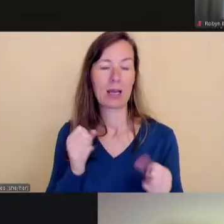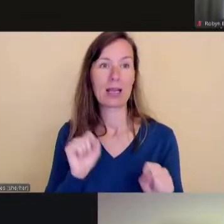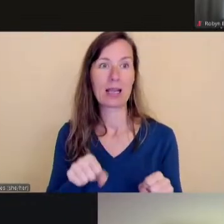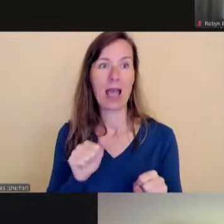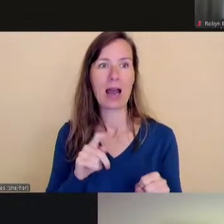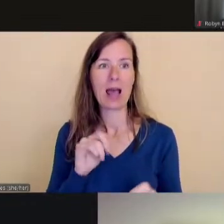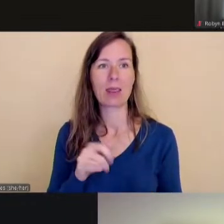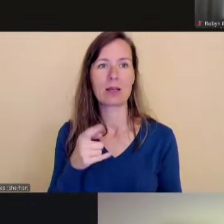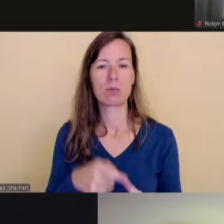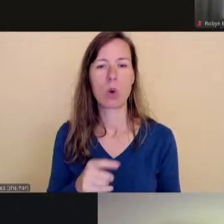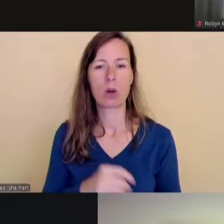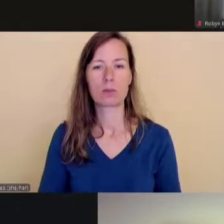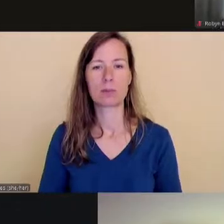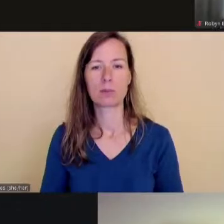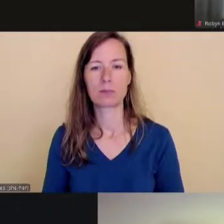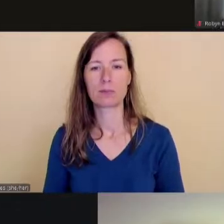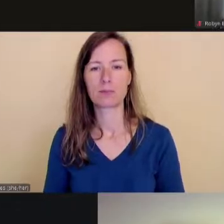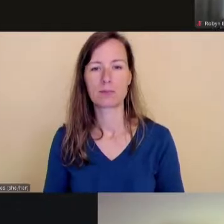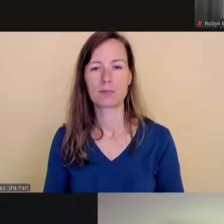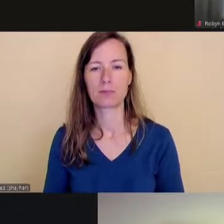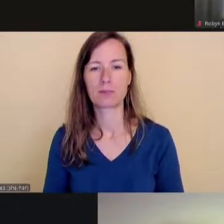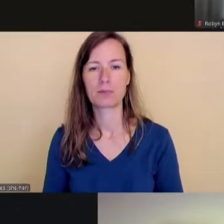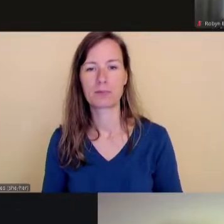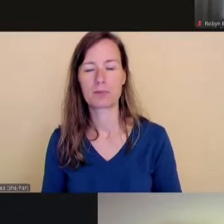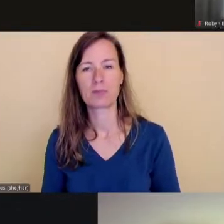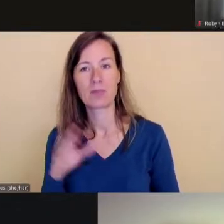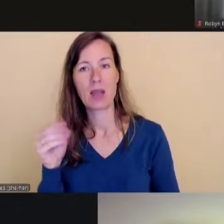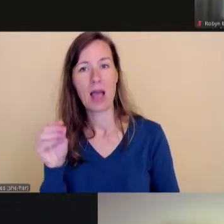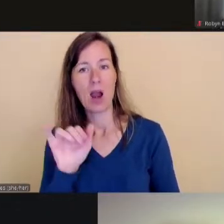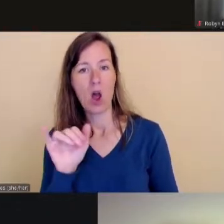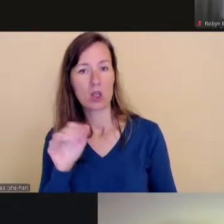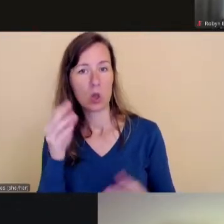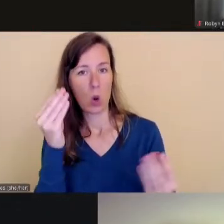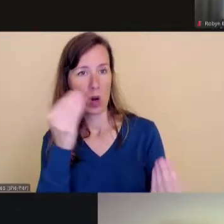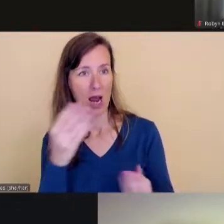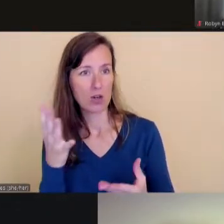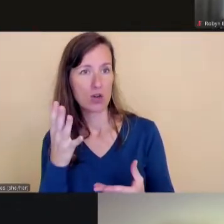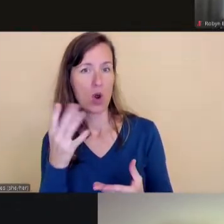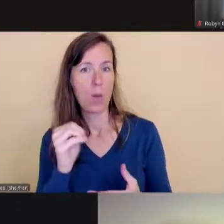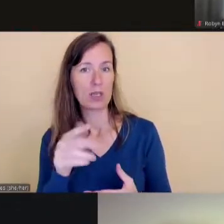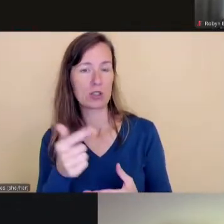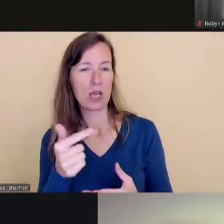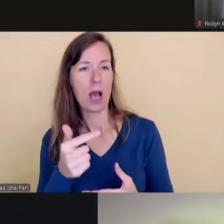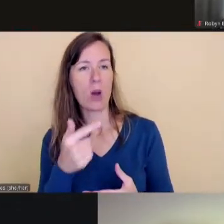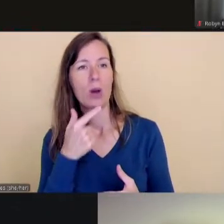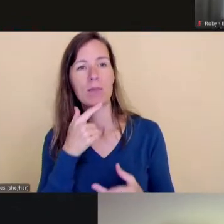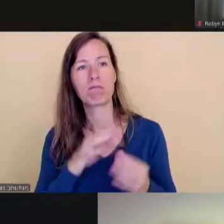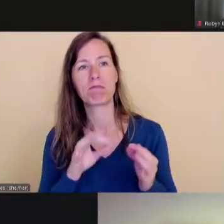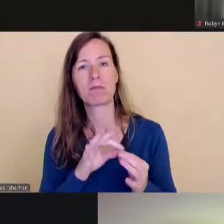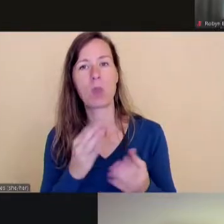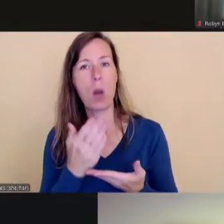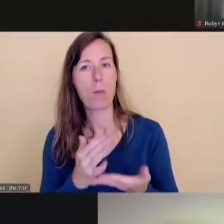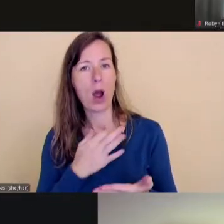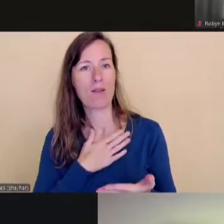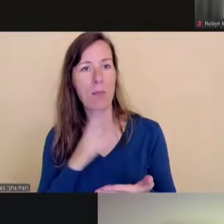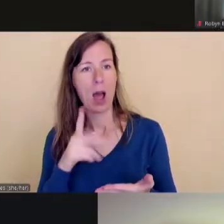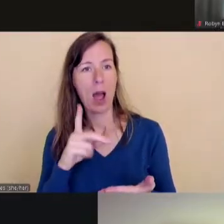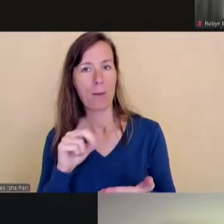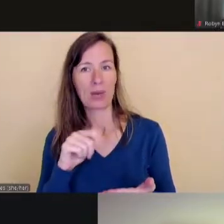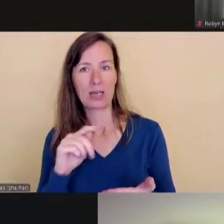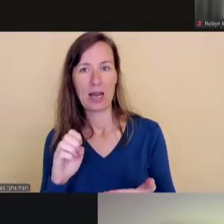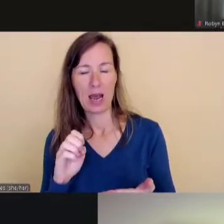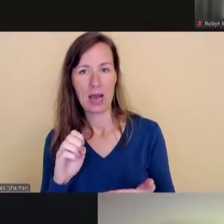Okay. And go ahead. You know, just to let you all know, which is a part of my update, the field was closed today. It'll be closed